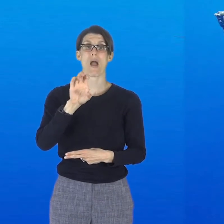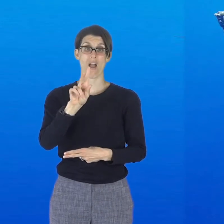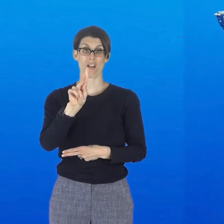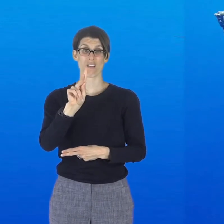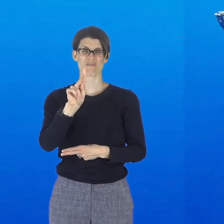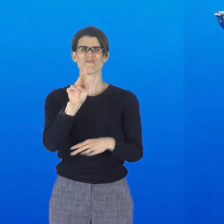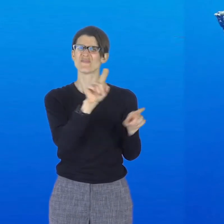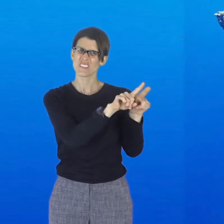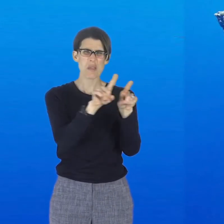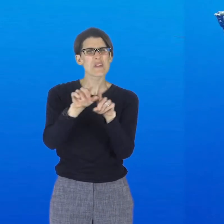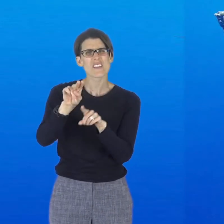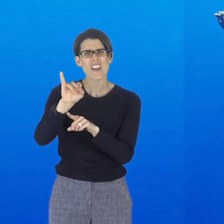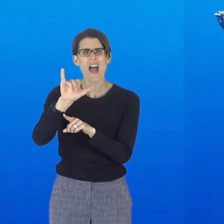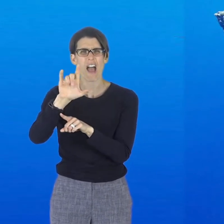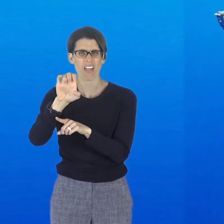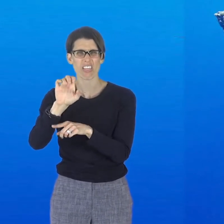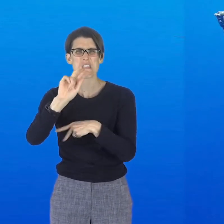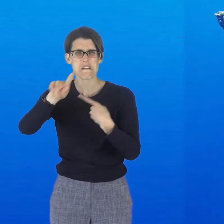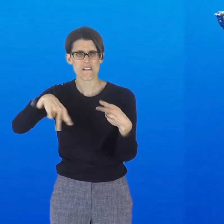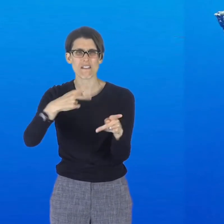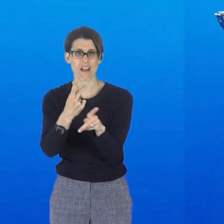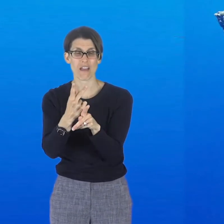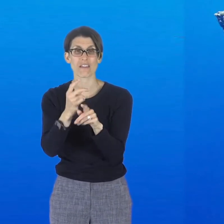Humpback whales typically hold their breath for about 5 minutes.